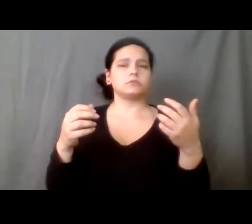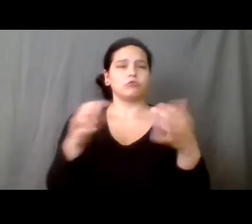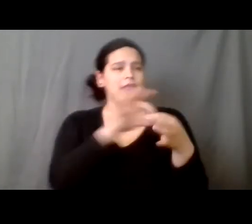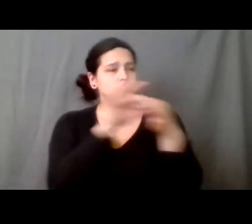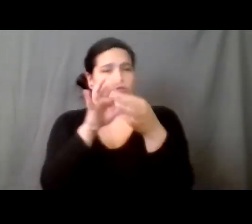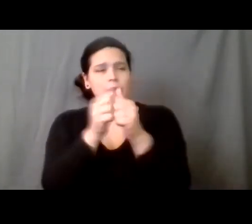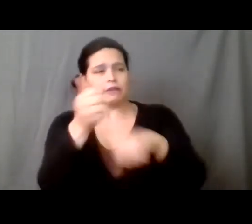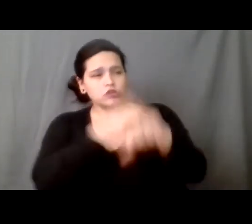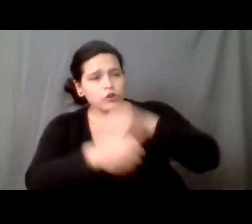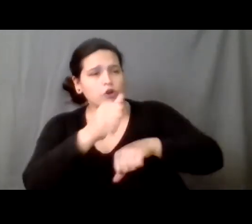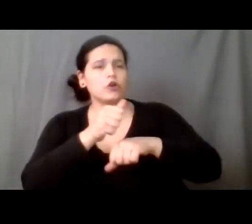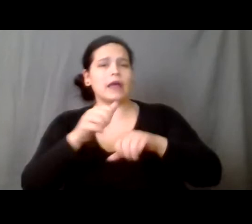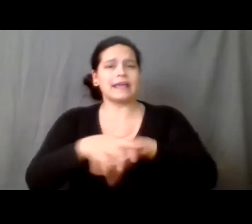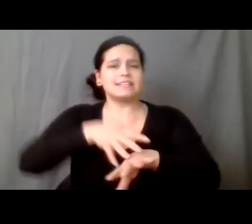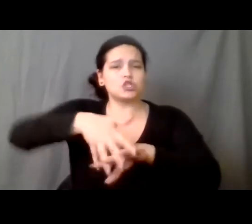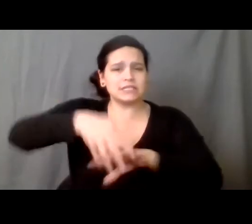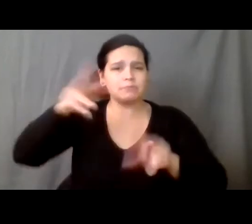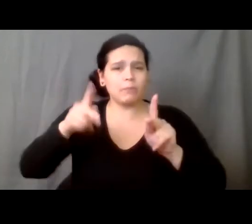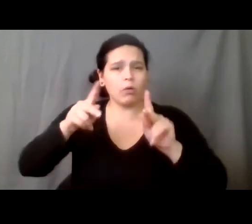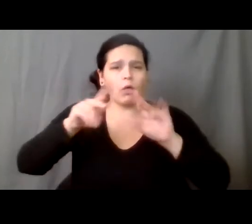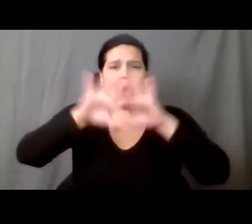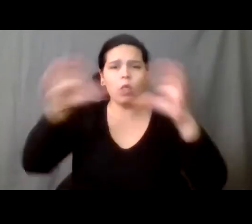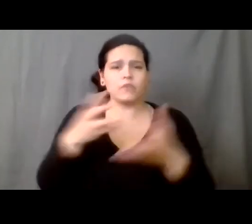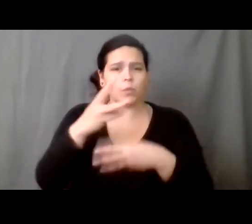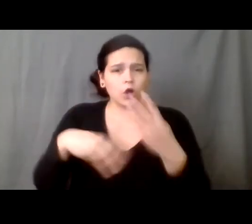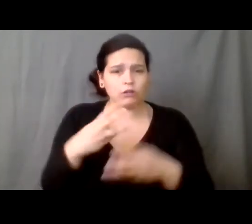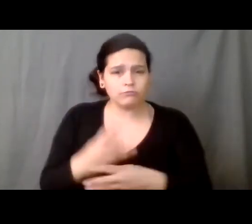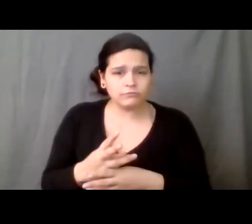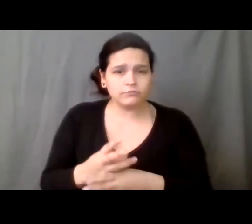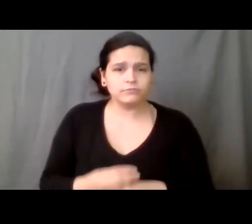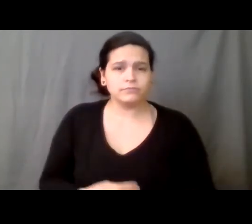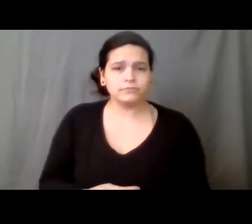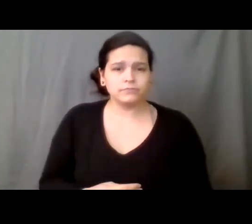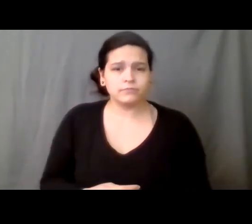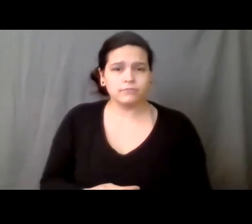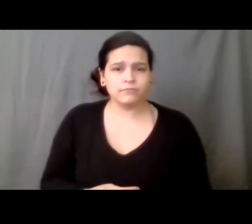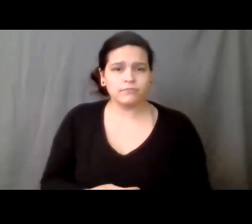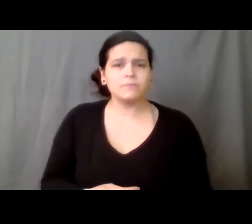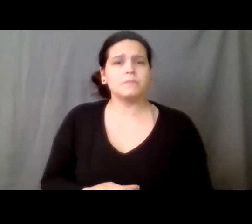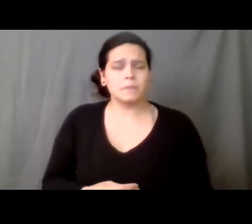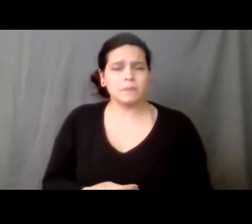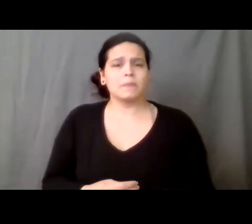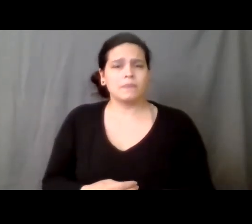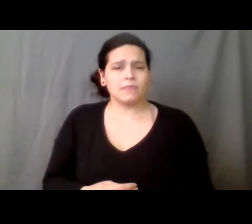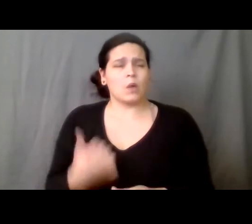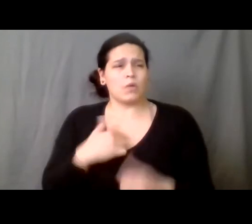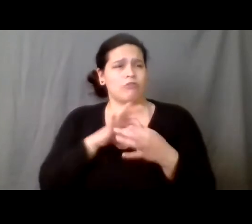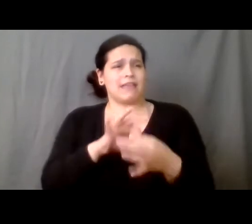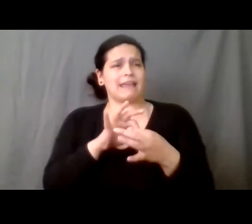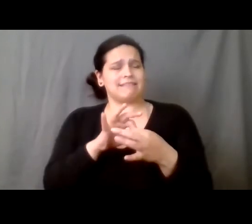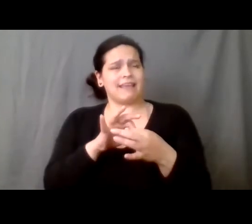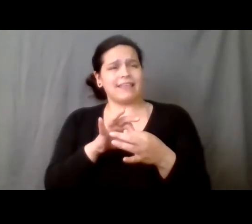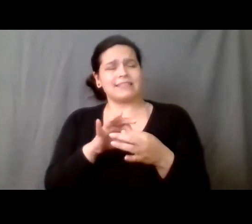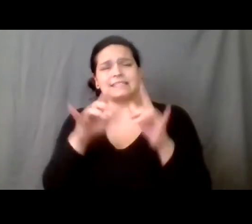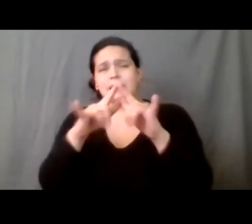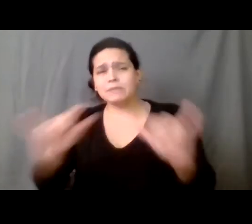indigenous people all over the earth have relationships with each other. And we relate in the same way. Our ceremonies may